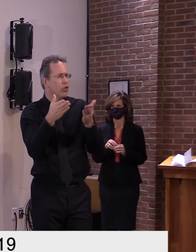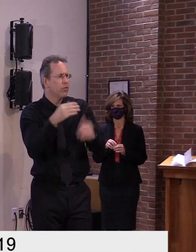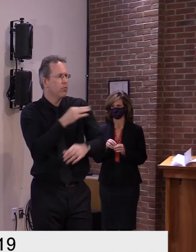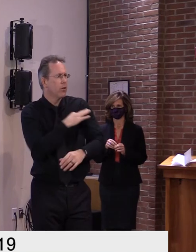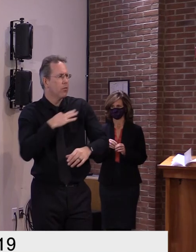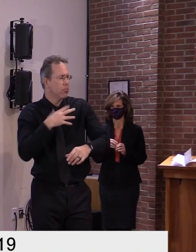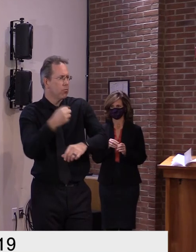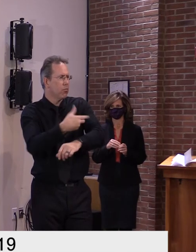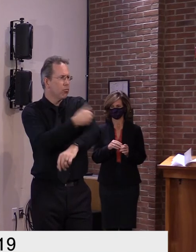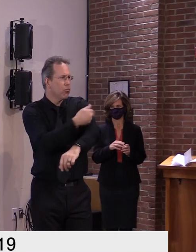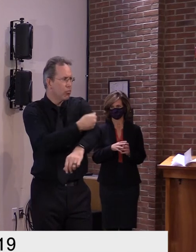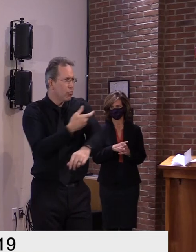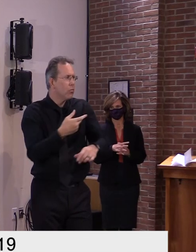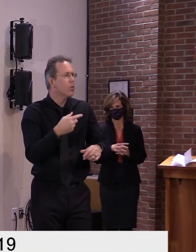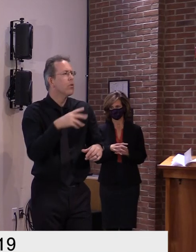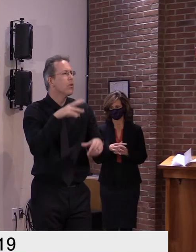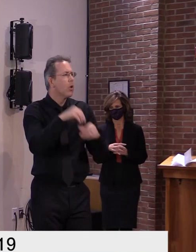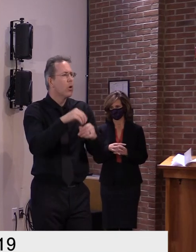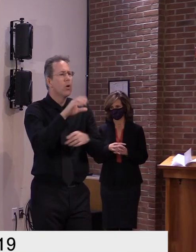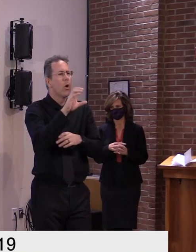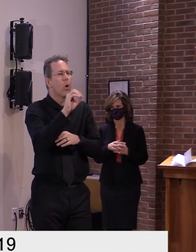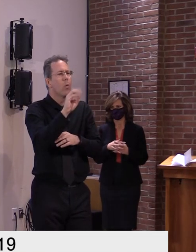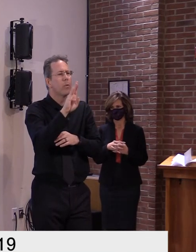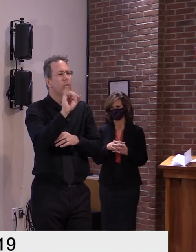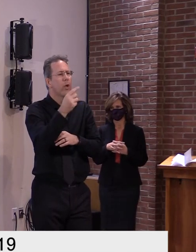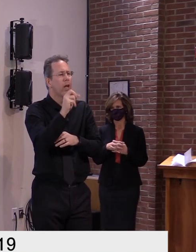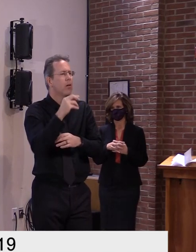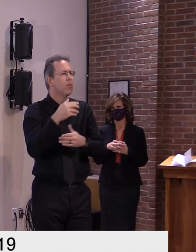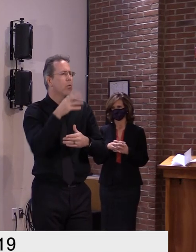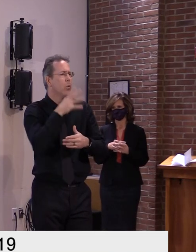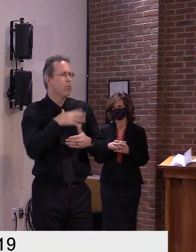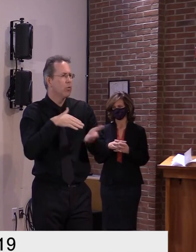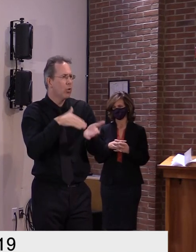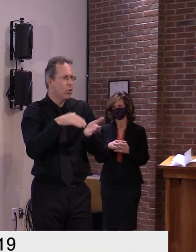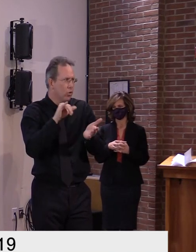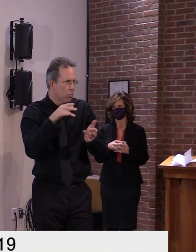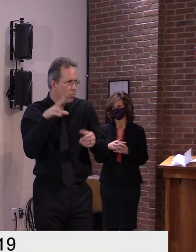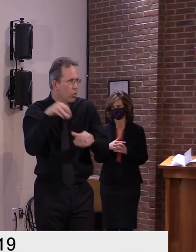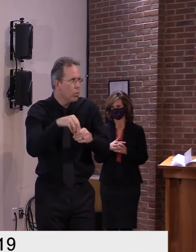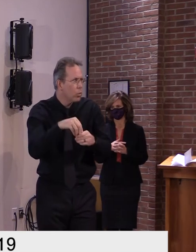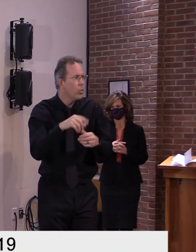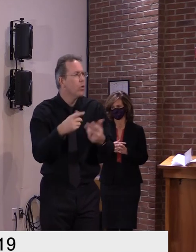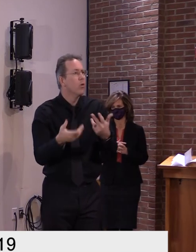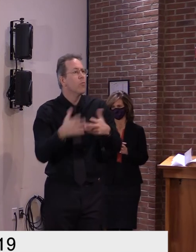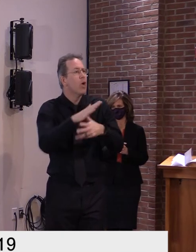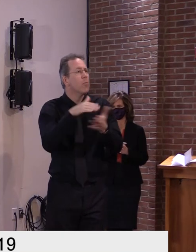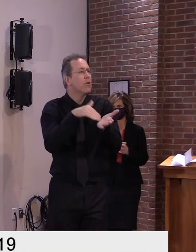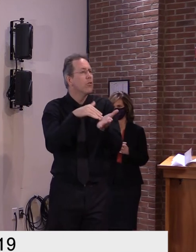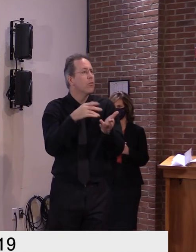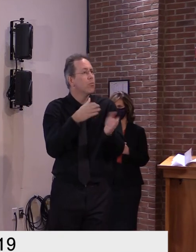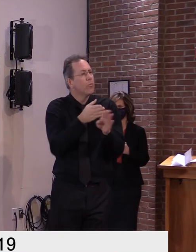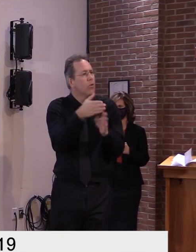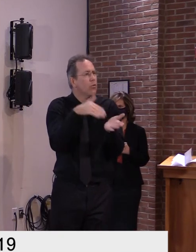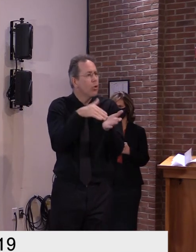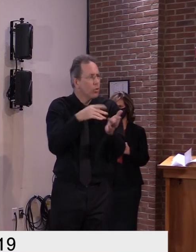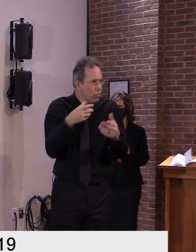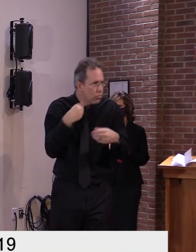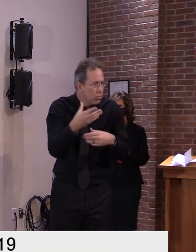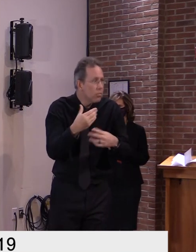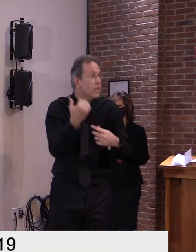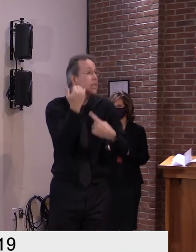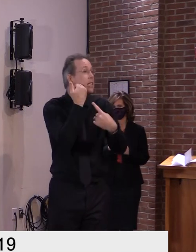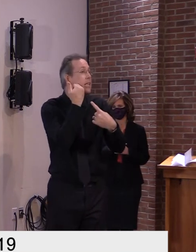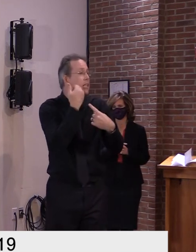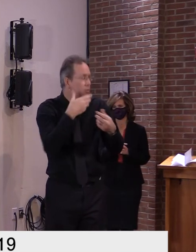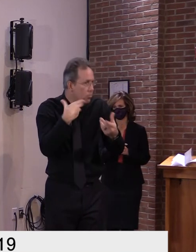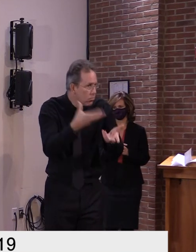offices. So a health alert notification is either on its way out or going out